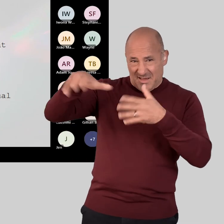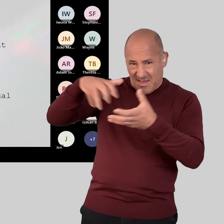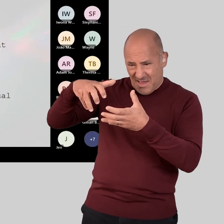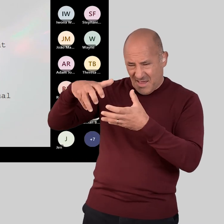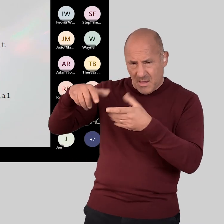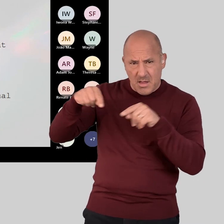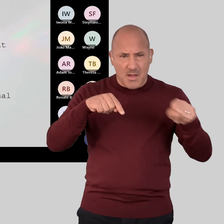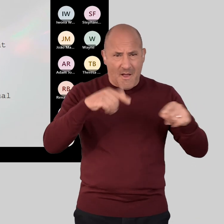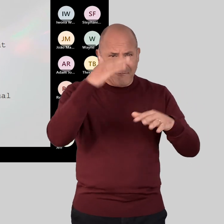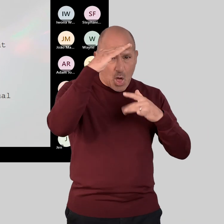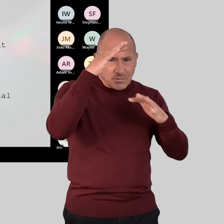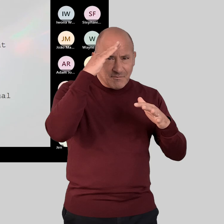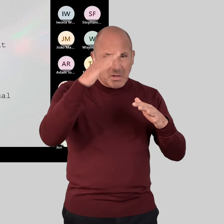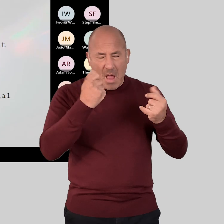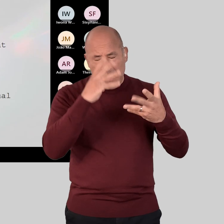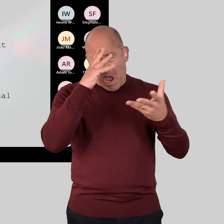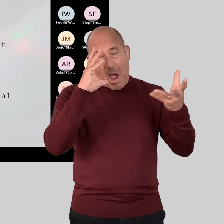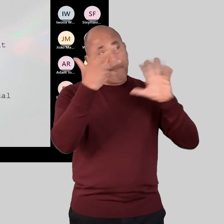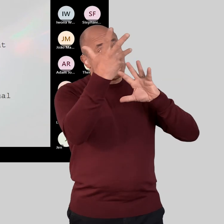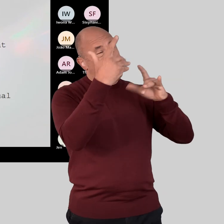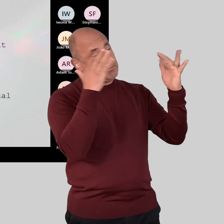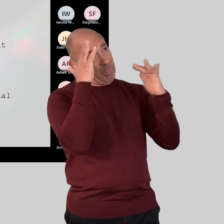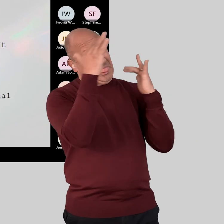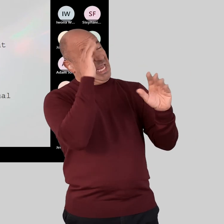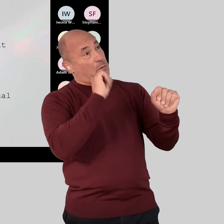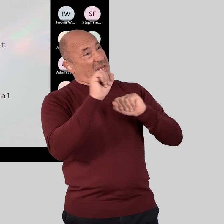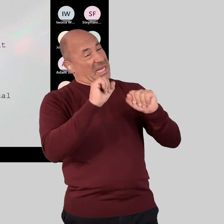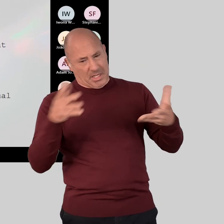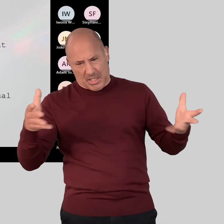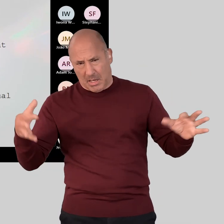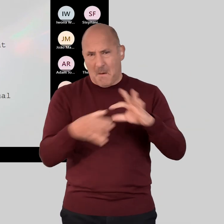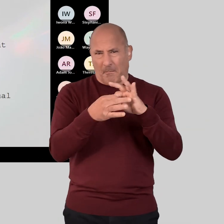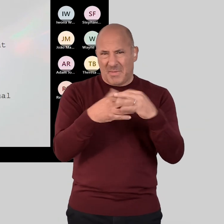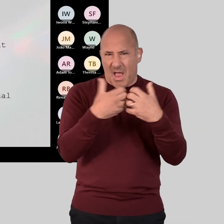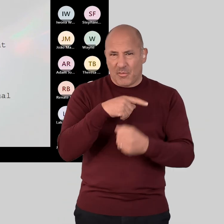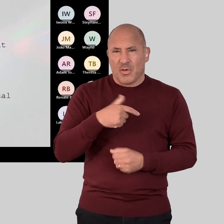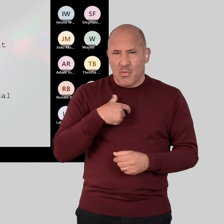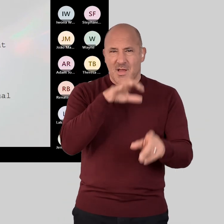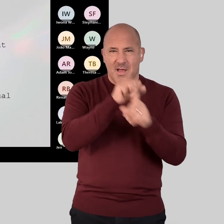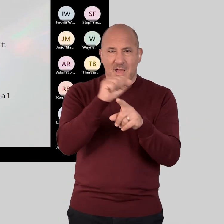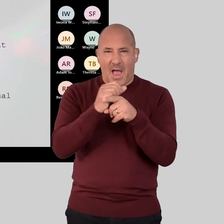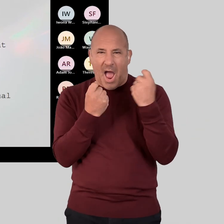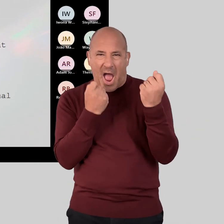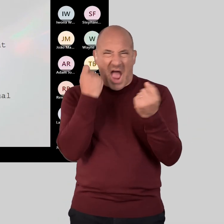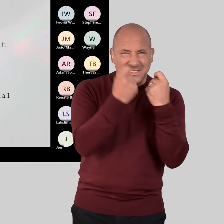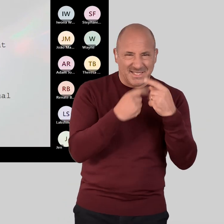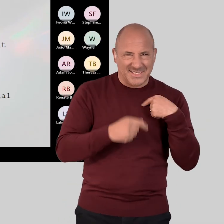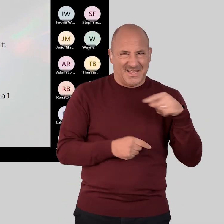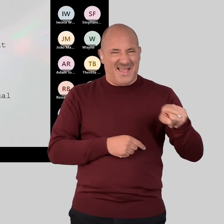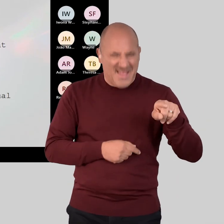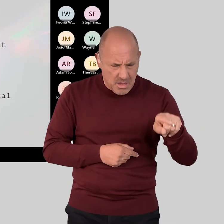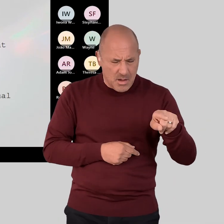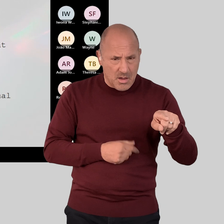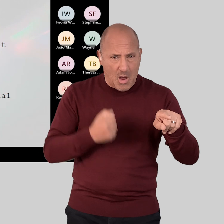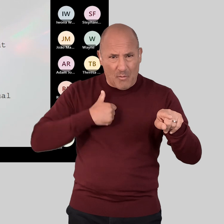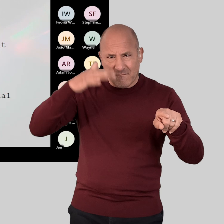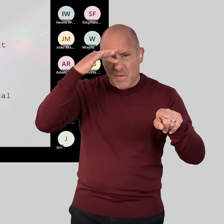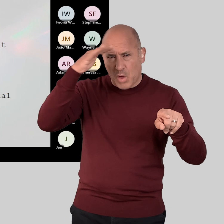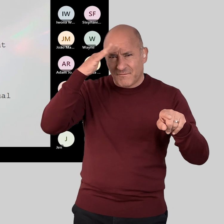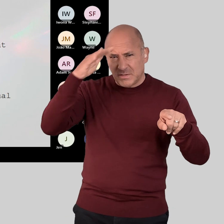from practice and kind of more philosophical, perhaps abstract theorizing. So we're really noticing